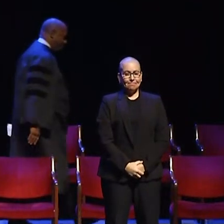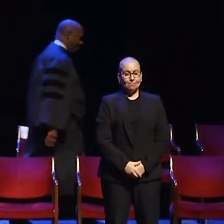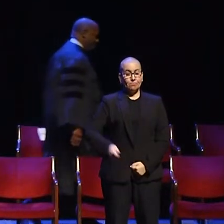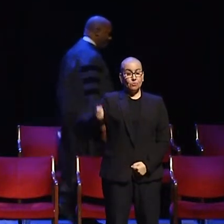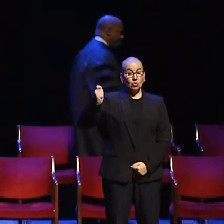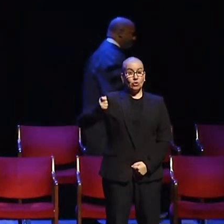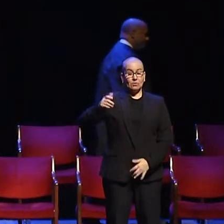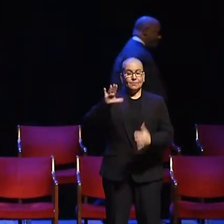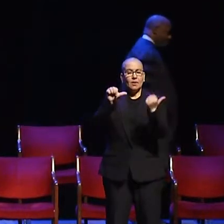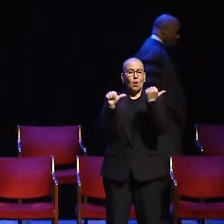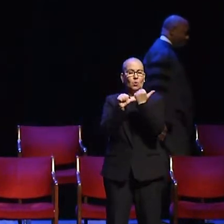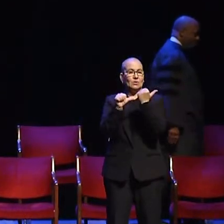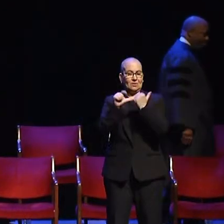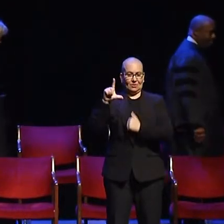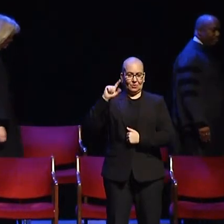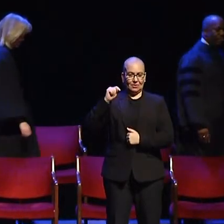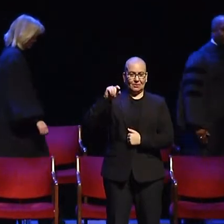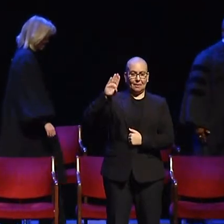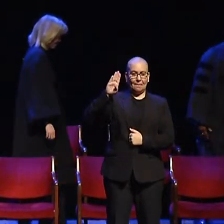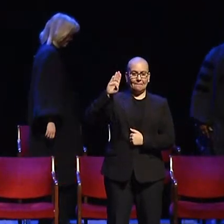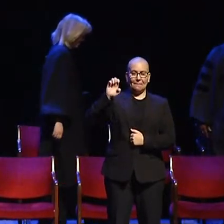Associate Justice Barry Anderson.